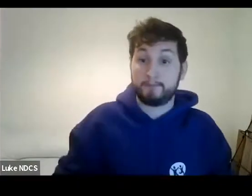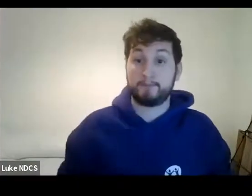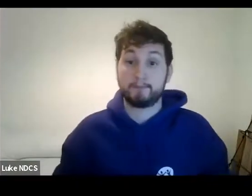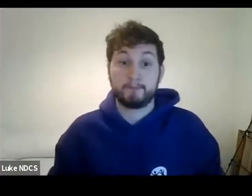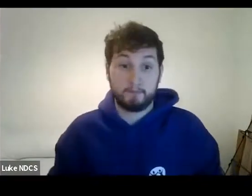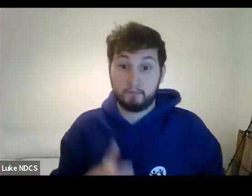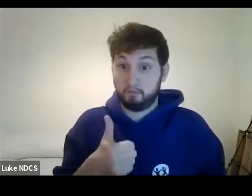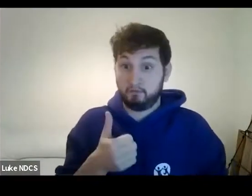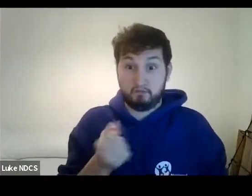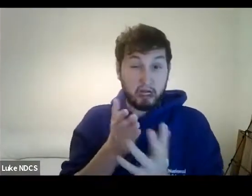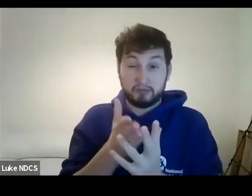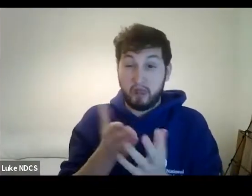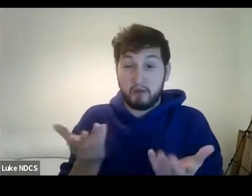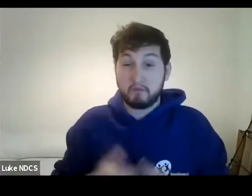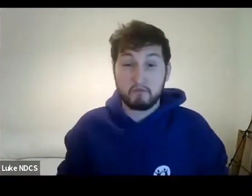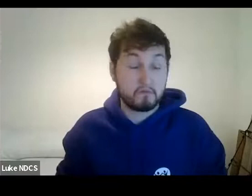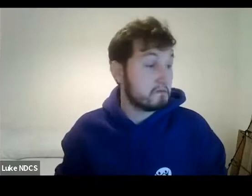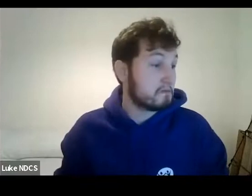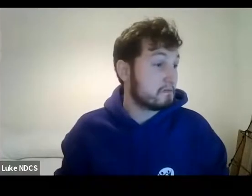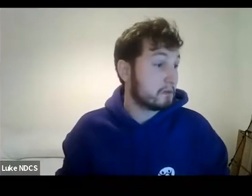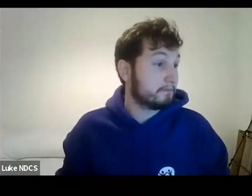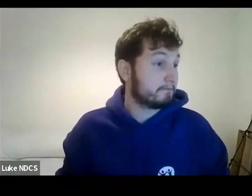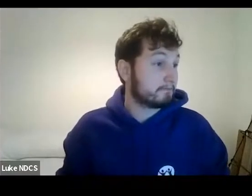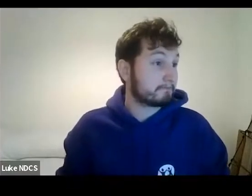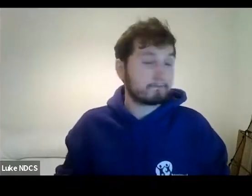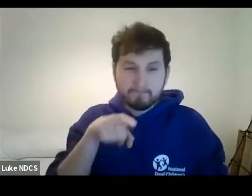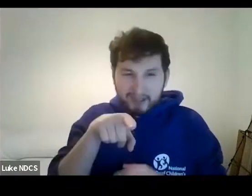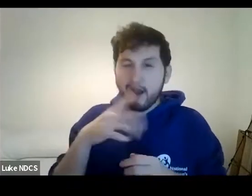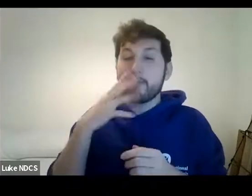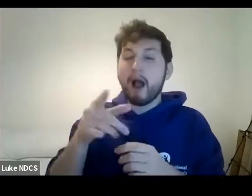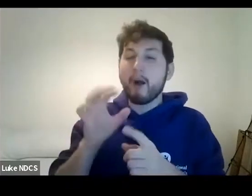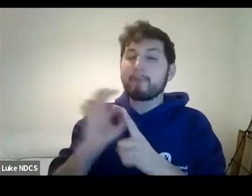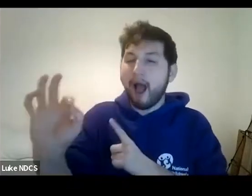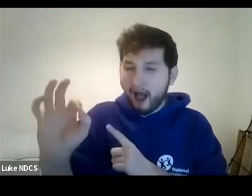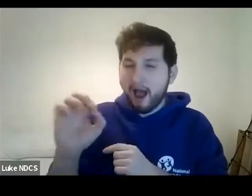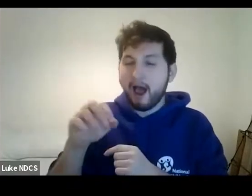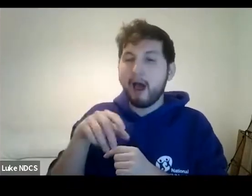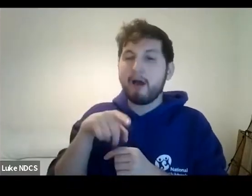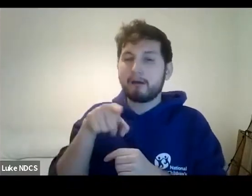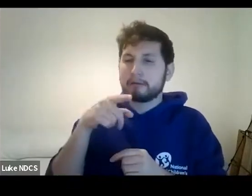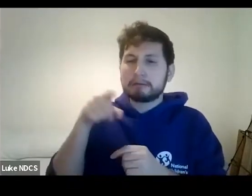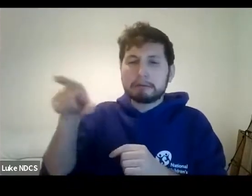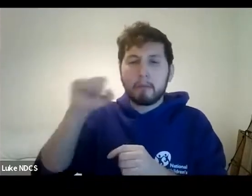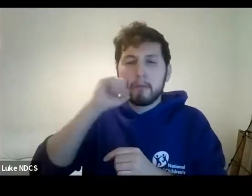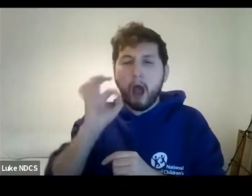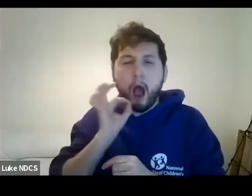the interpreter will relay what you're saying to the Access to Work advisor. So there's 3 different ways that your application can be made.